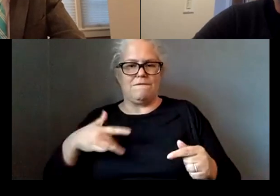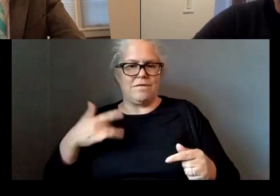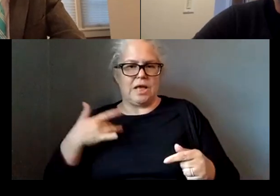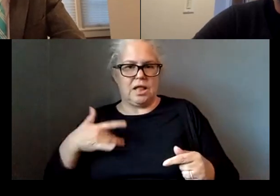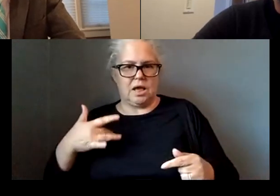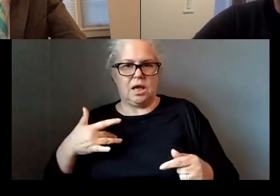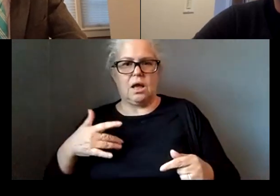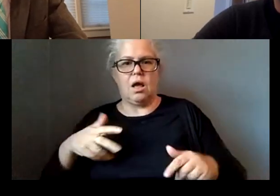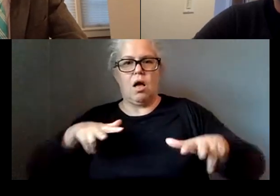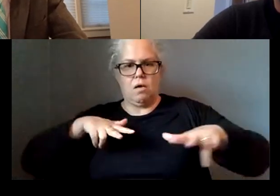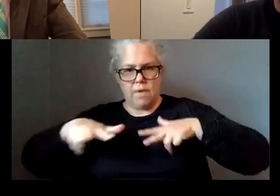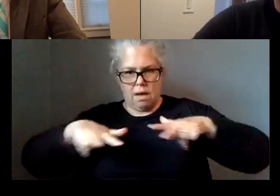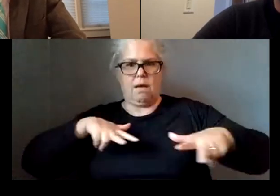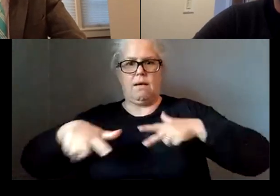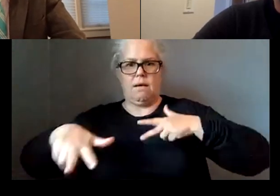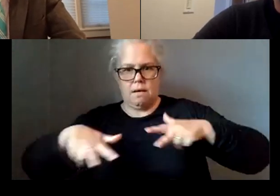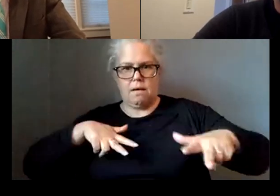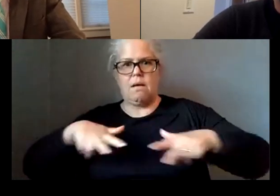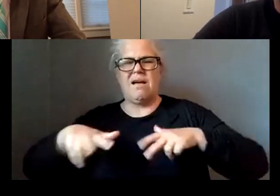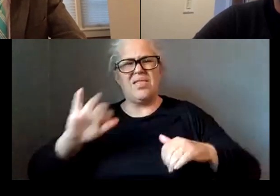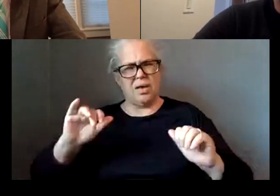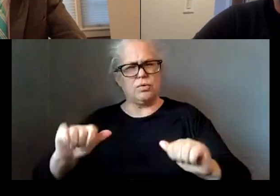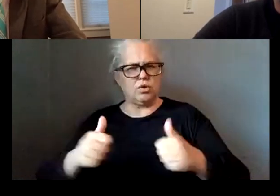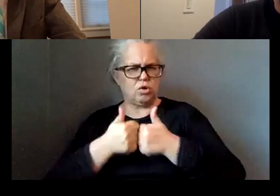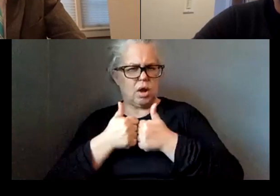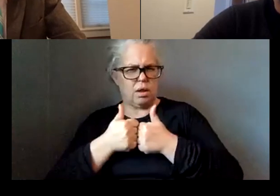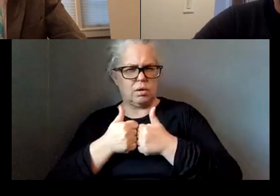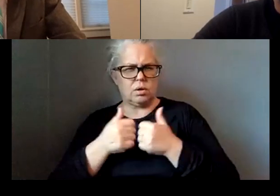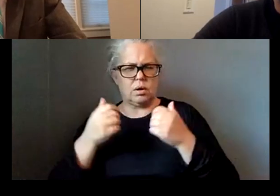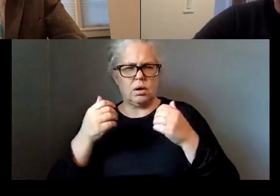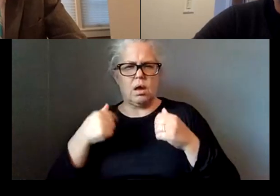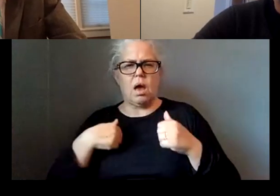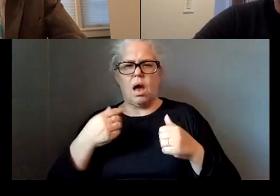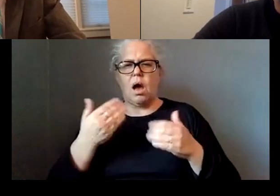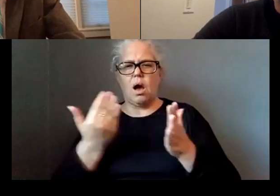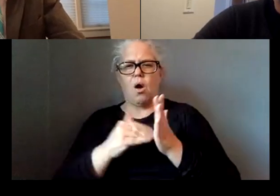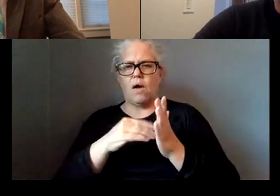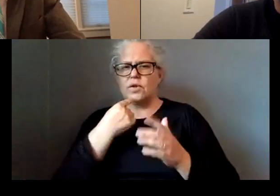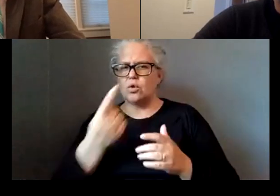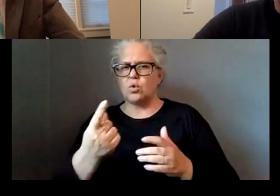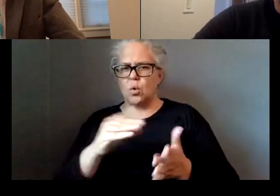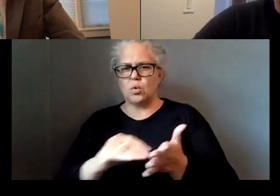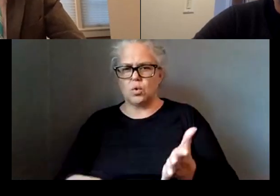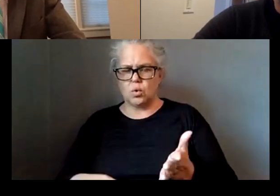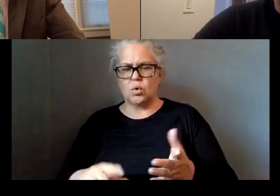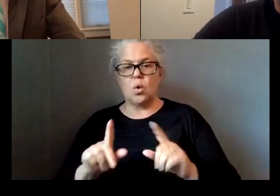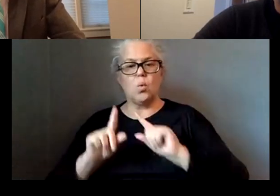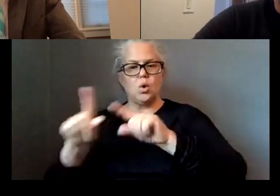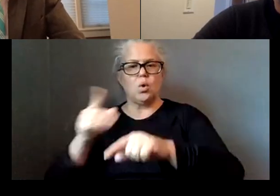on the hikes was a challenge. And I often said to students, I said, when you go back